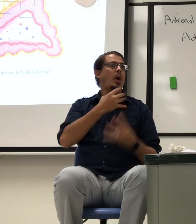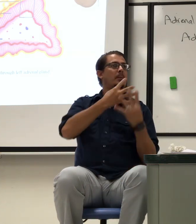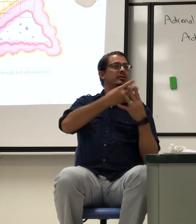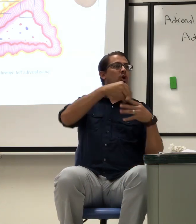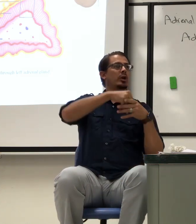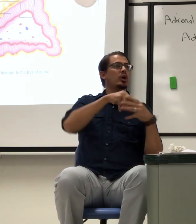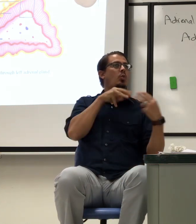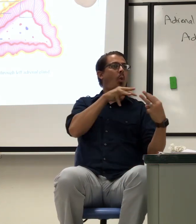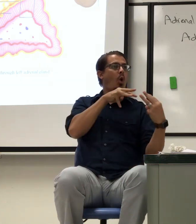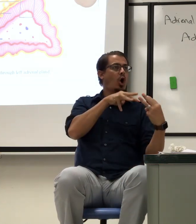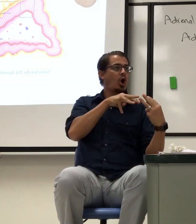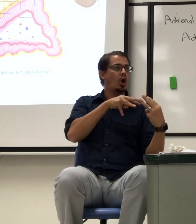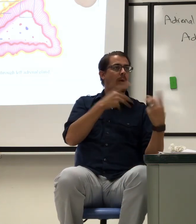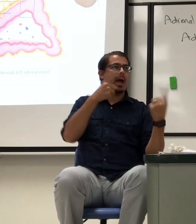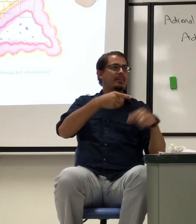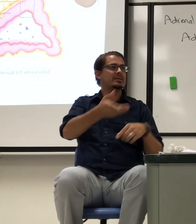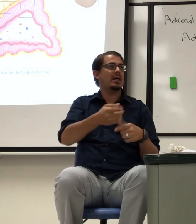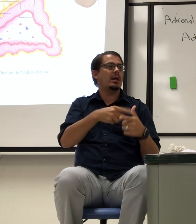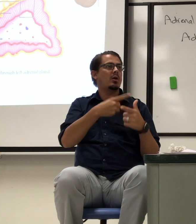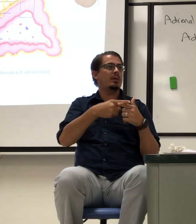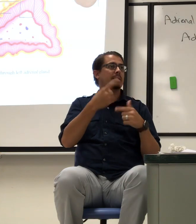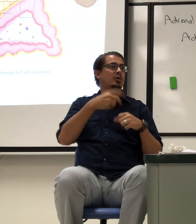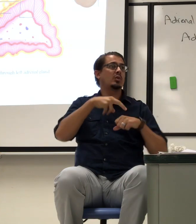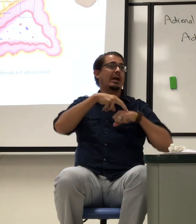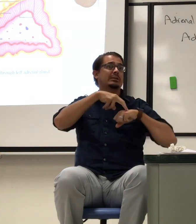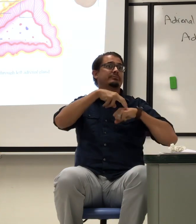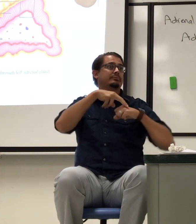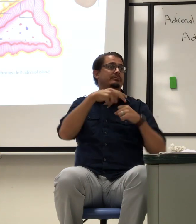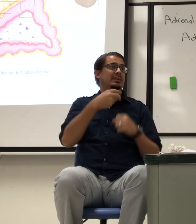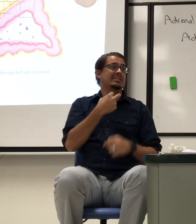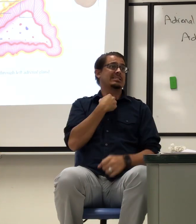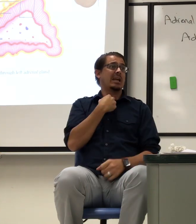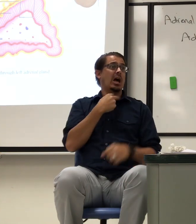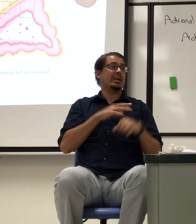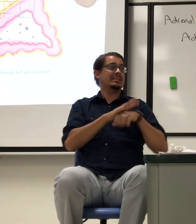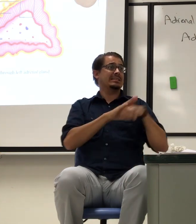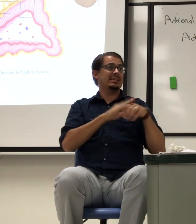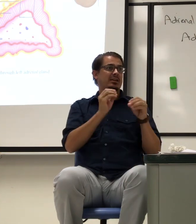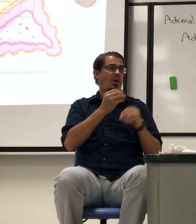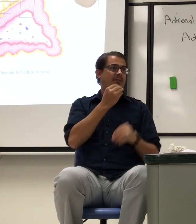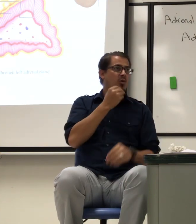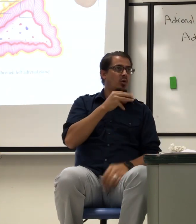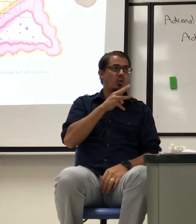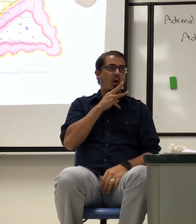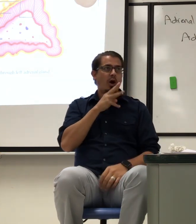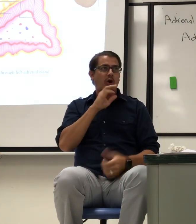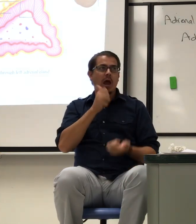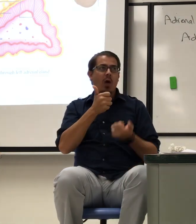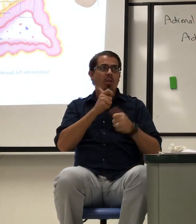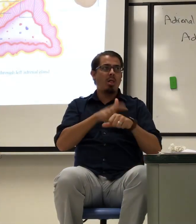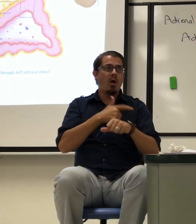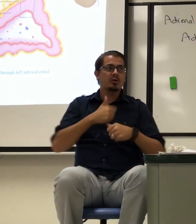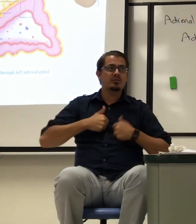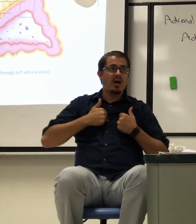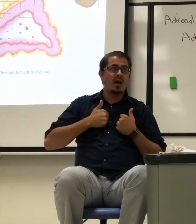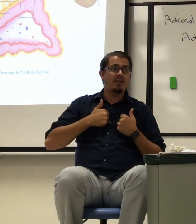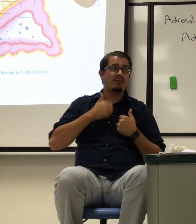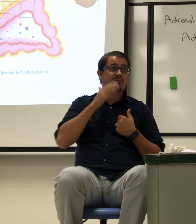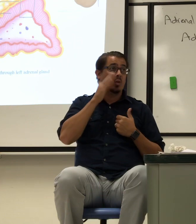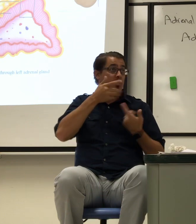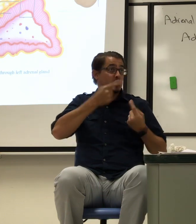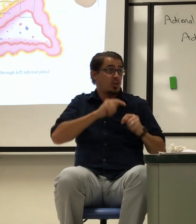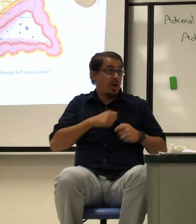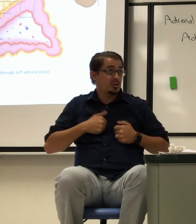what you're subjugated to then. Or maybe you're stranded at sea, no food, no water. How long can you survive? Will you even try to